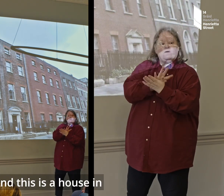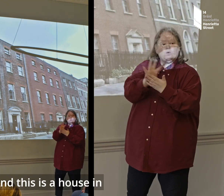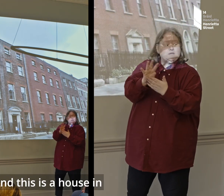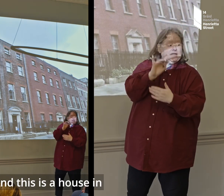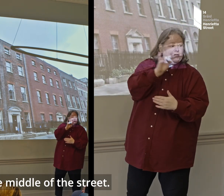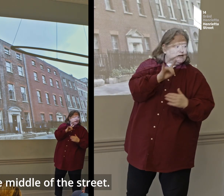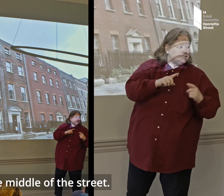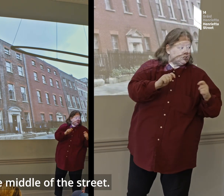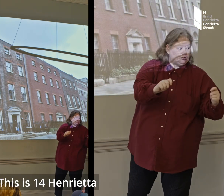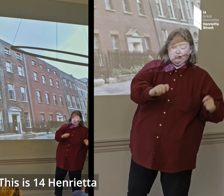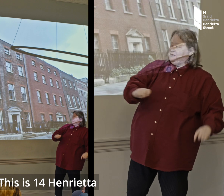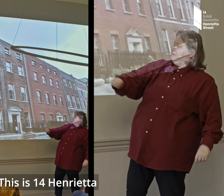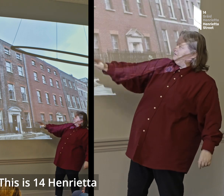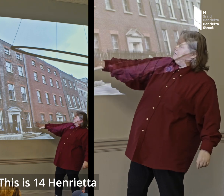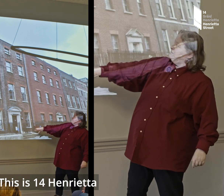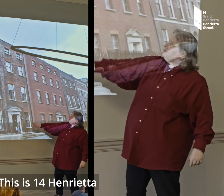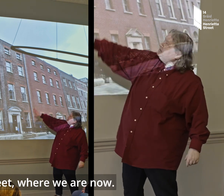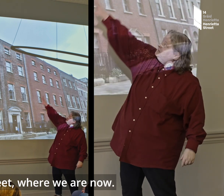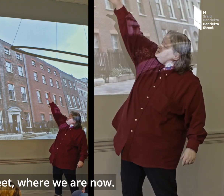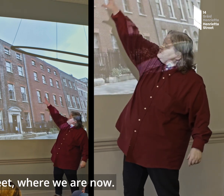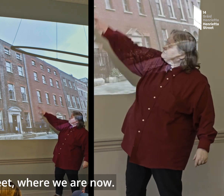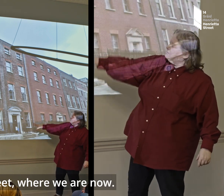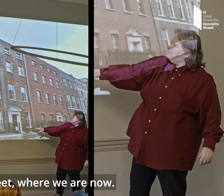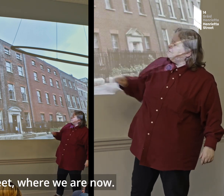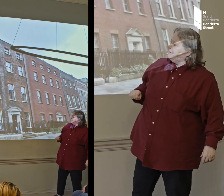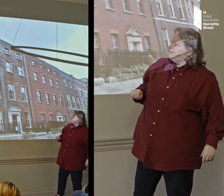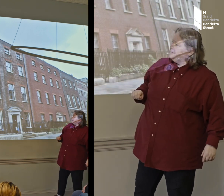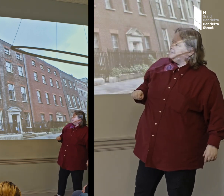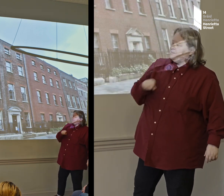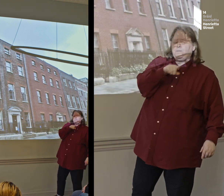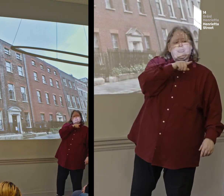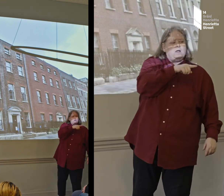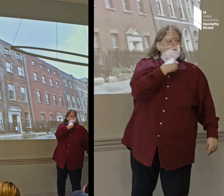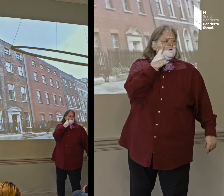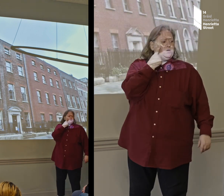And this is a house in the middle of the street. This is 14 Henrietta Street, where we are now.